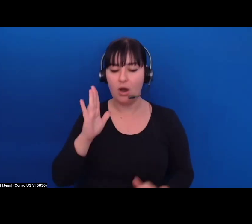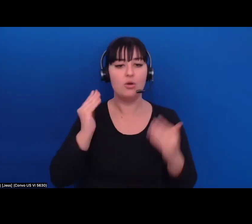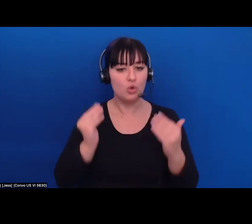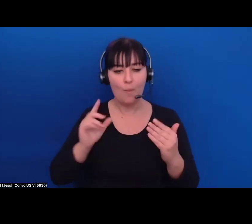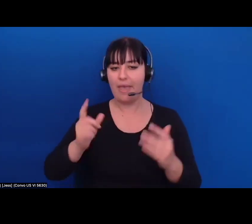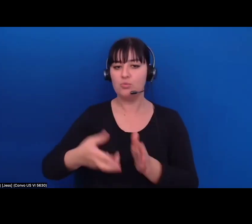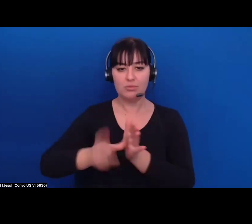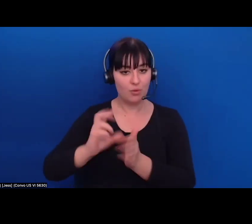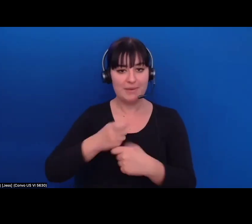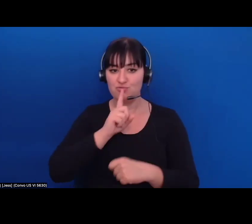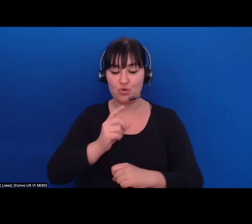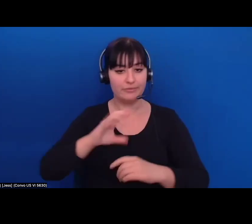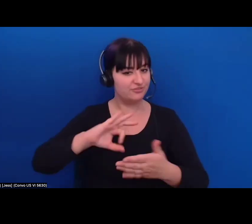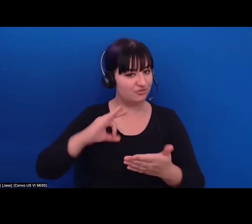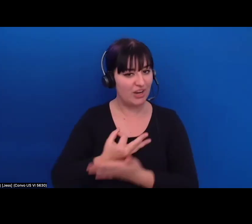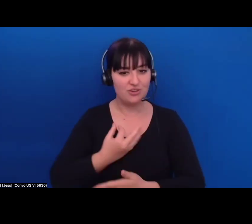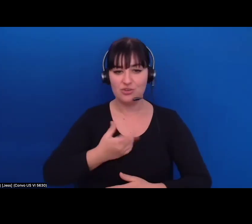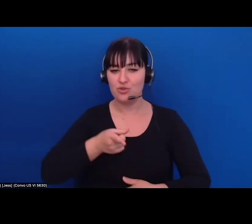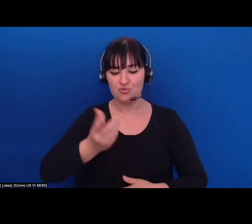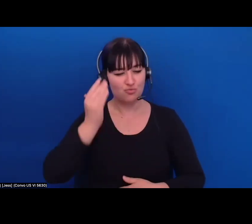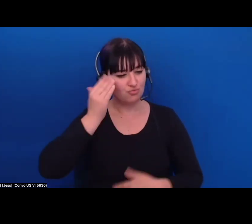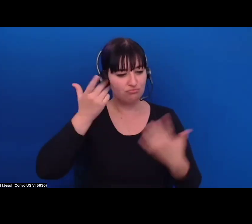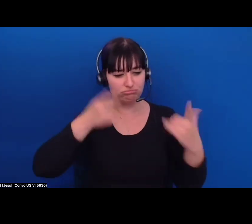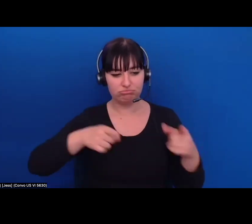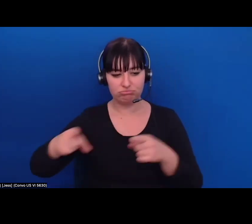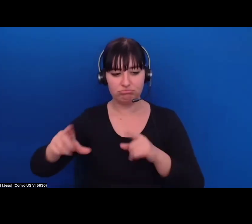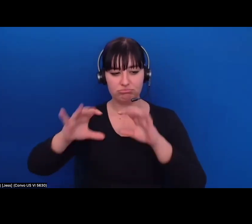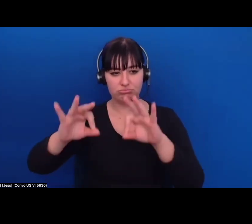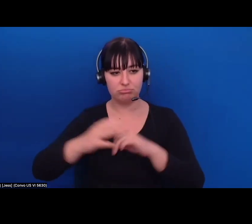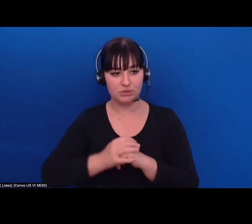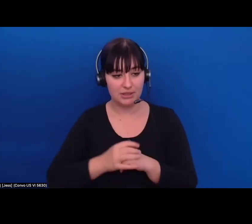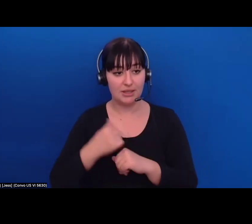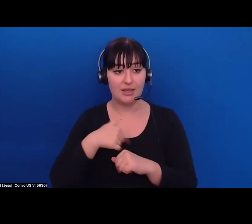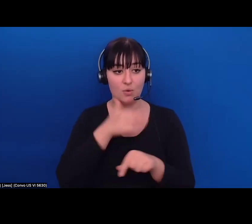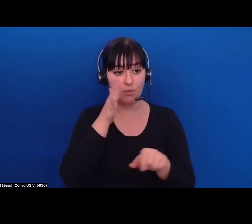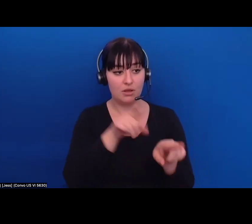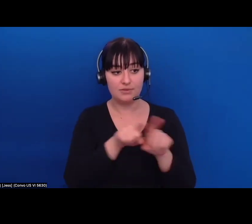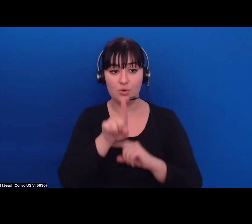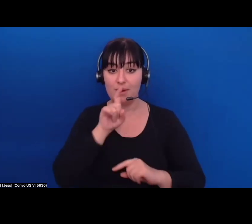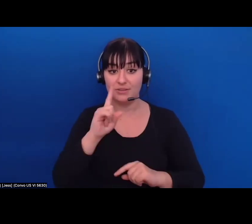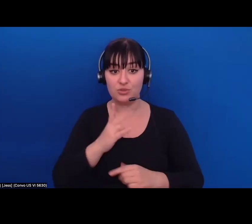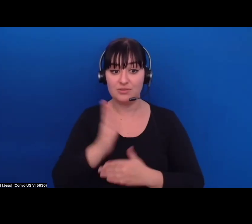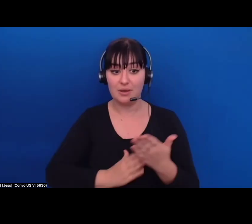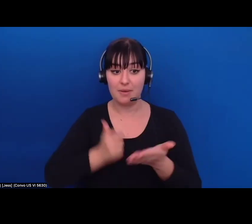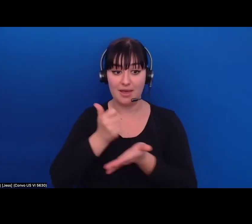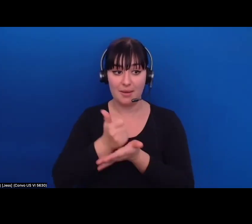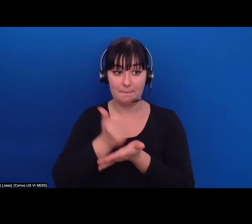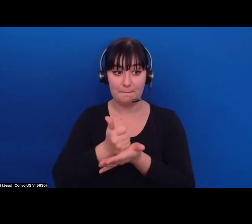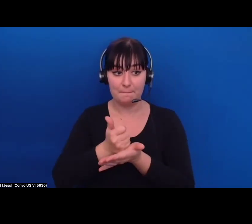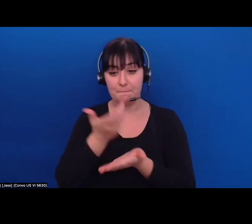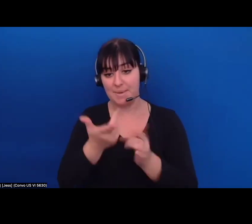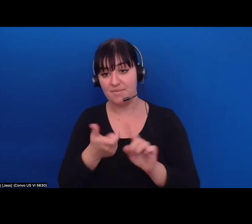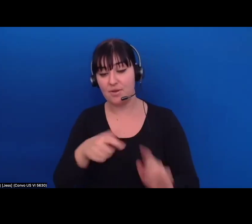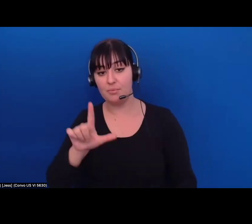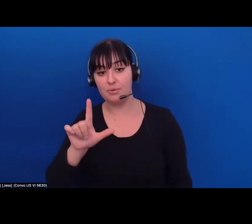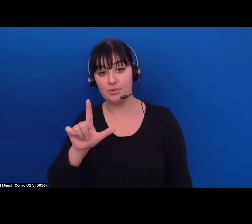in your minds. And I am also going to ask for a little bit of help, maybe from Laura